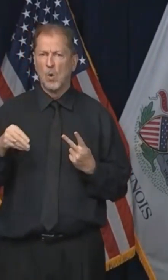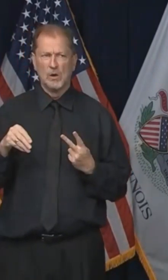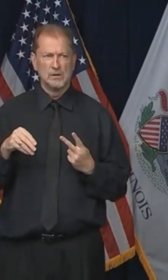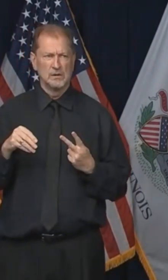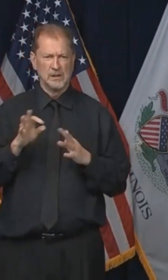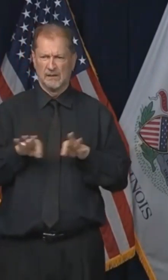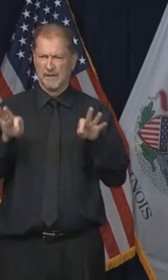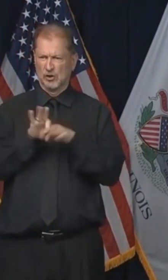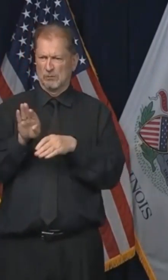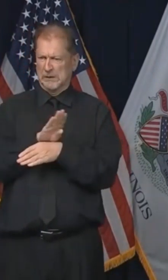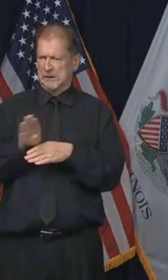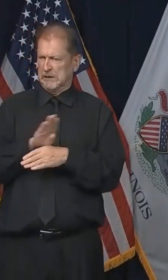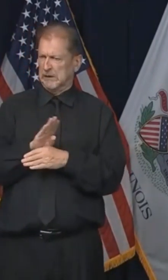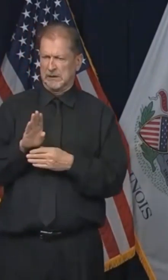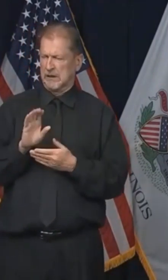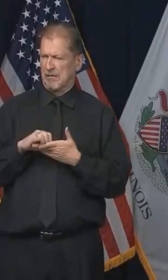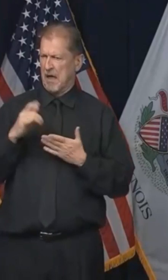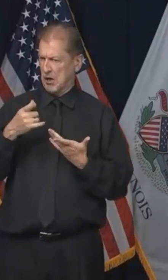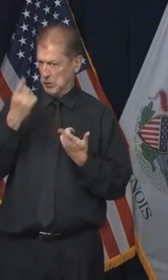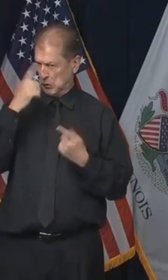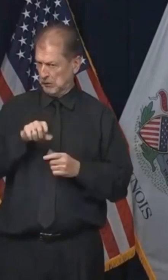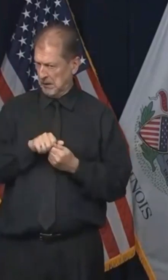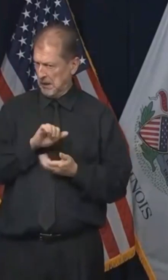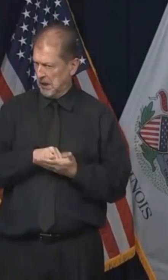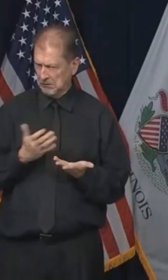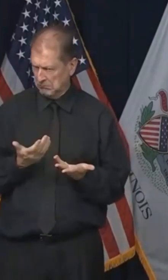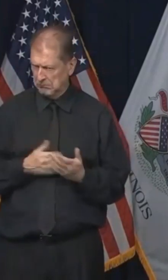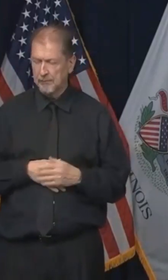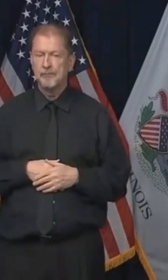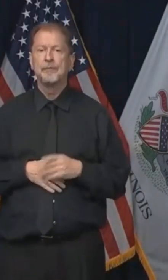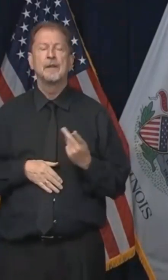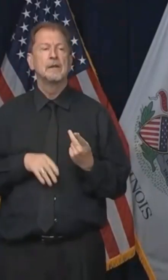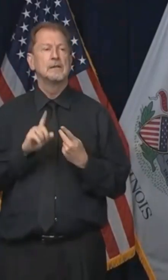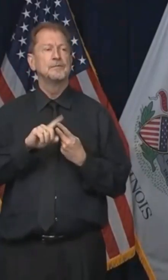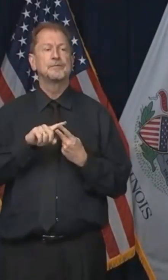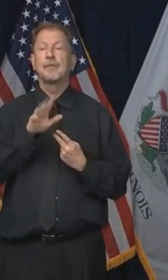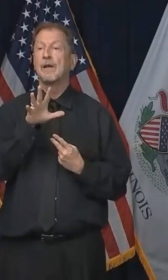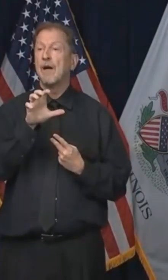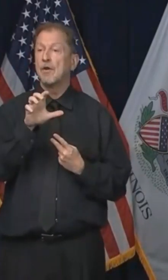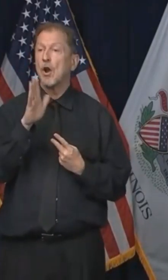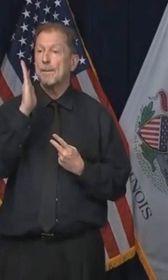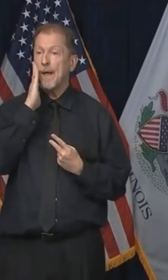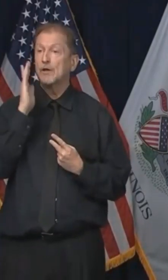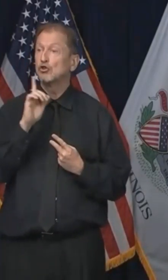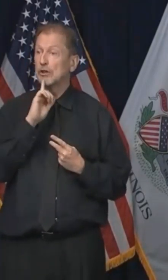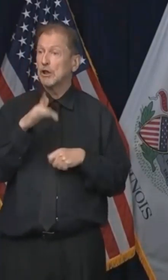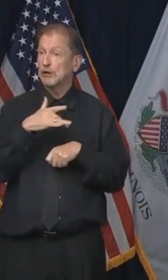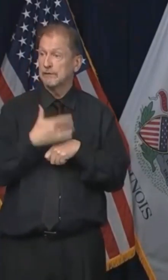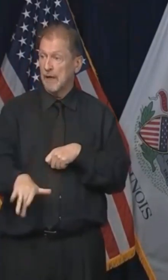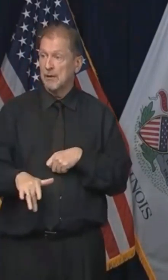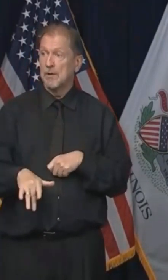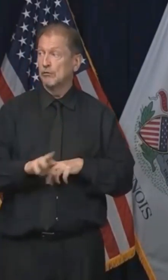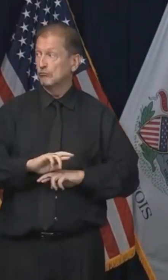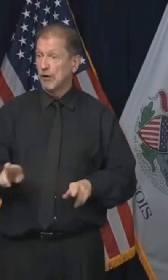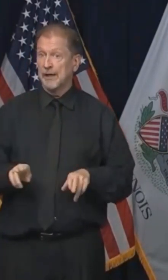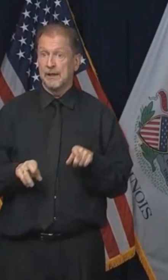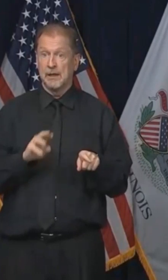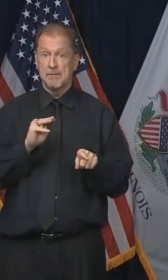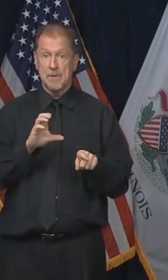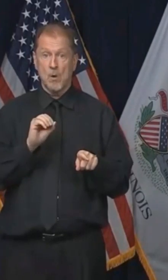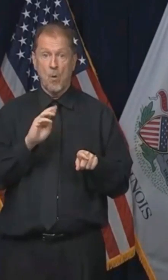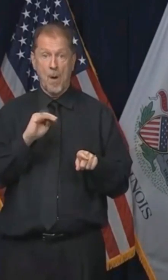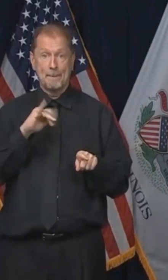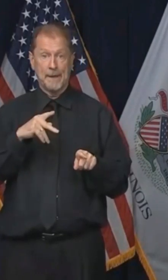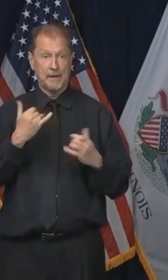businesses. Can you talk about that decision? So the question was about the 500 beds. Are they really going to be ready at McCormick Place this week?